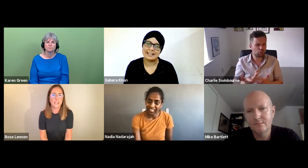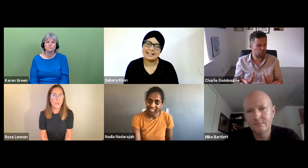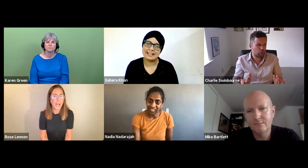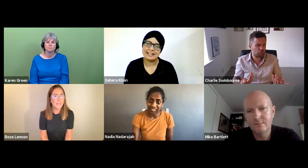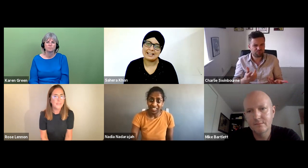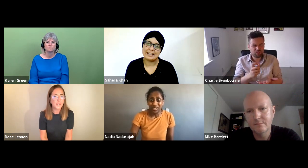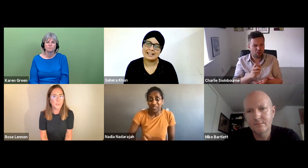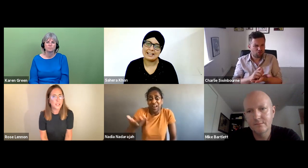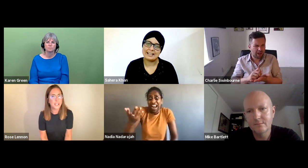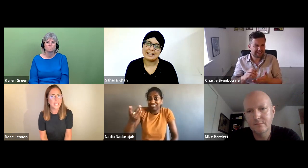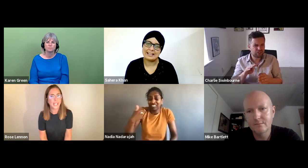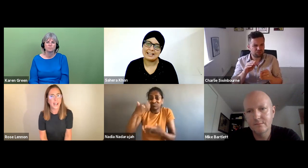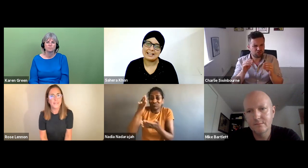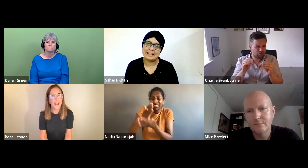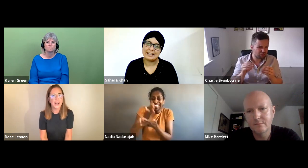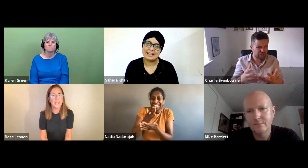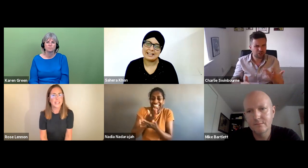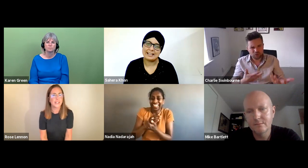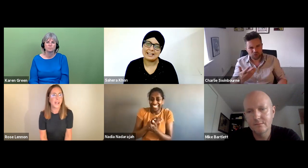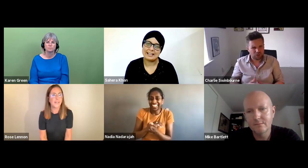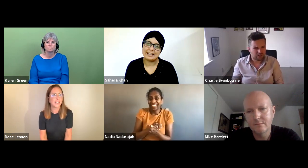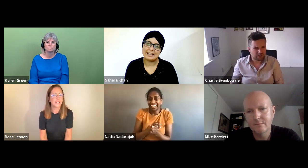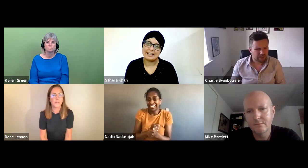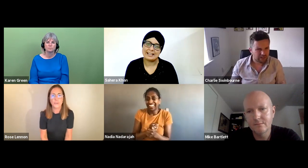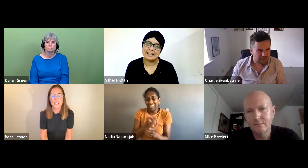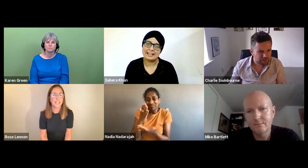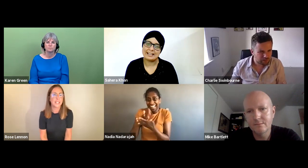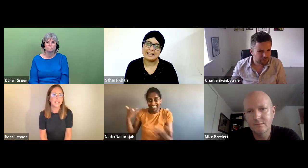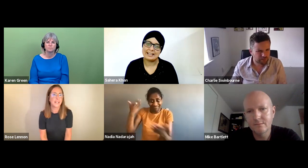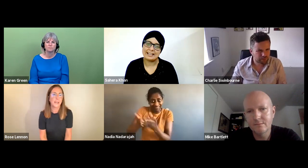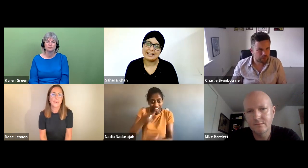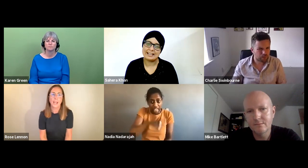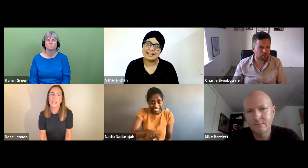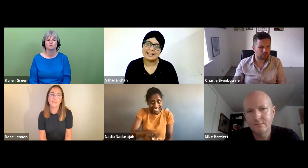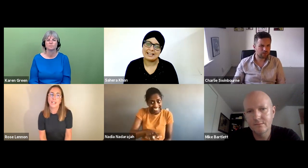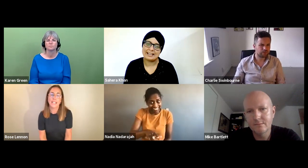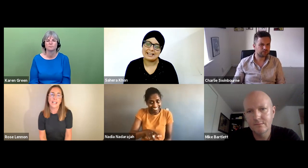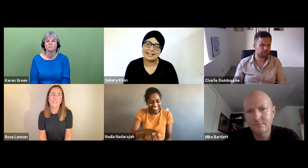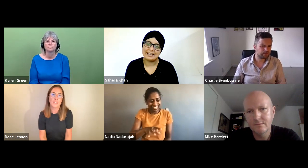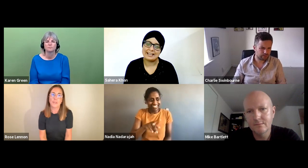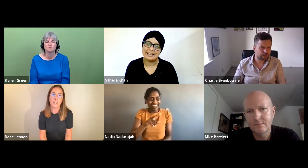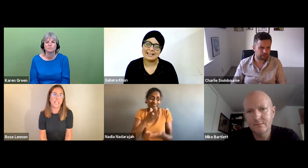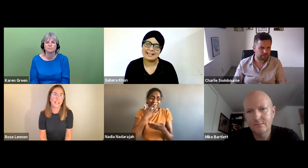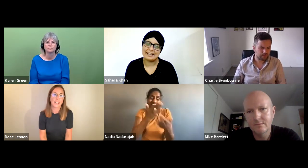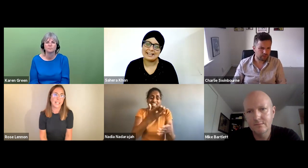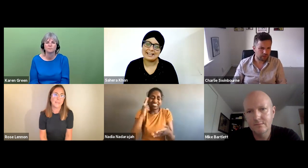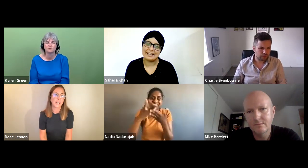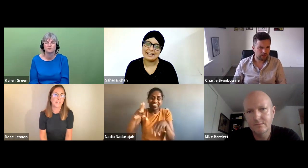you have those opportunities like I've had? Did you have any courses? I think really I've just been really lucky in my